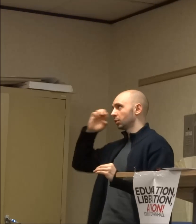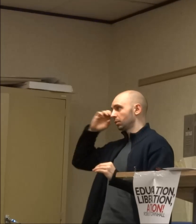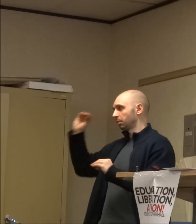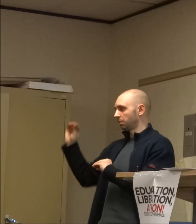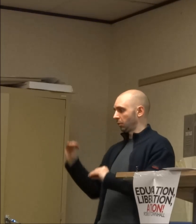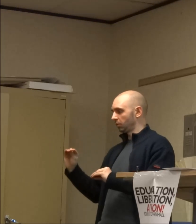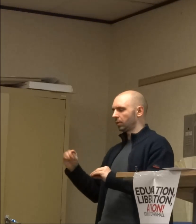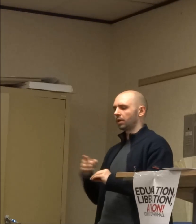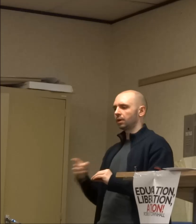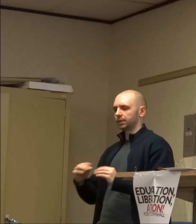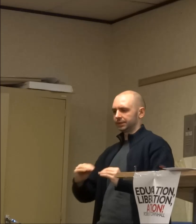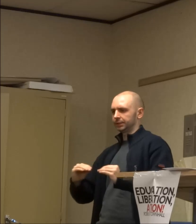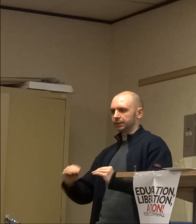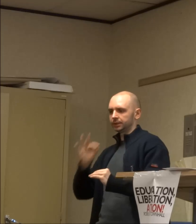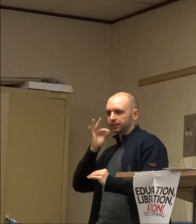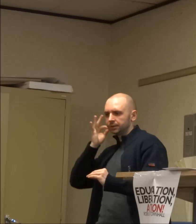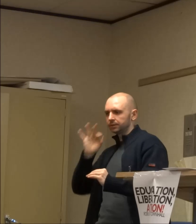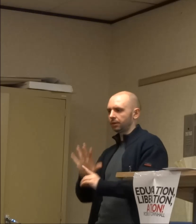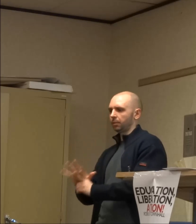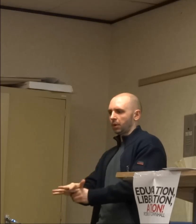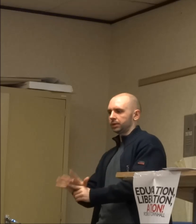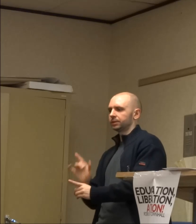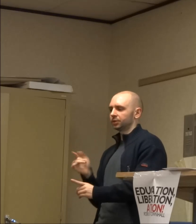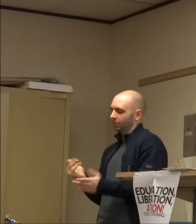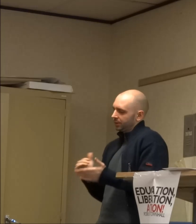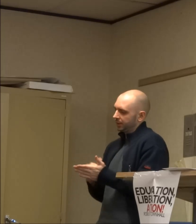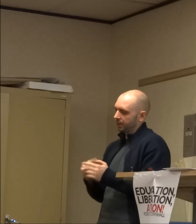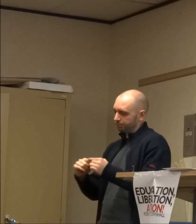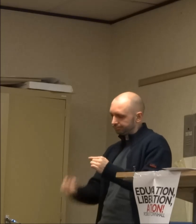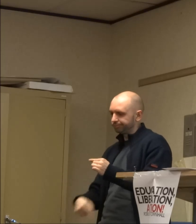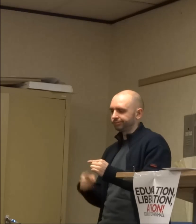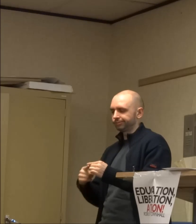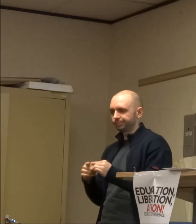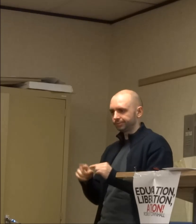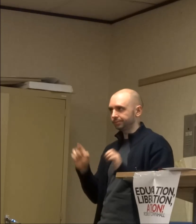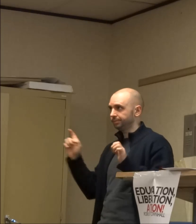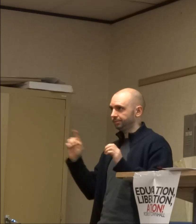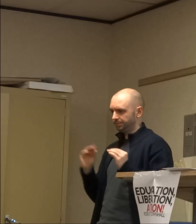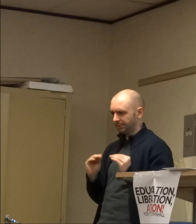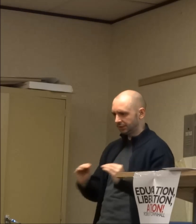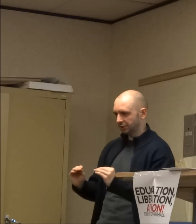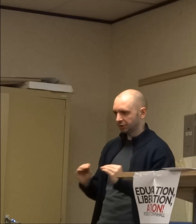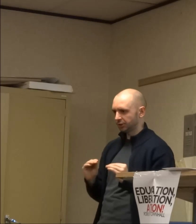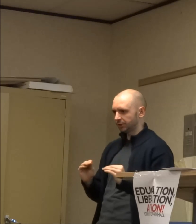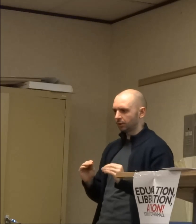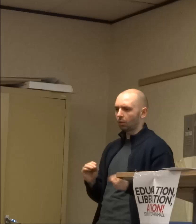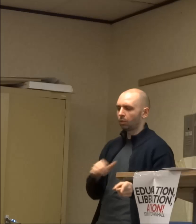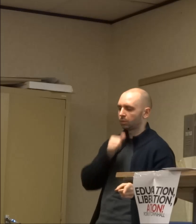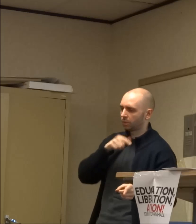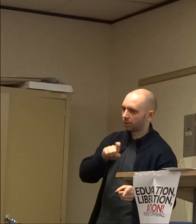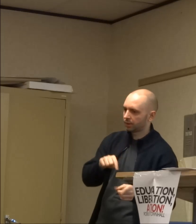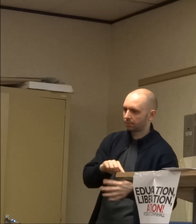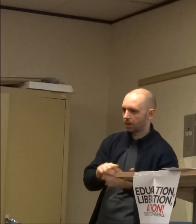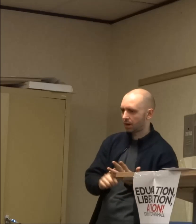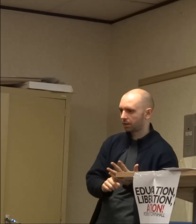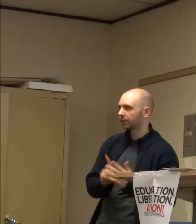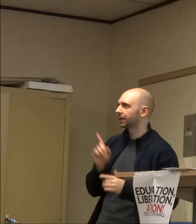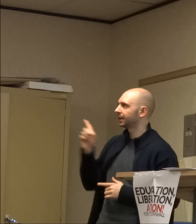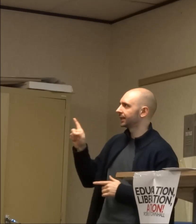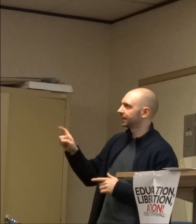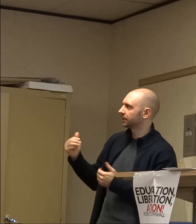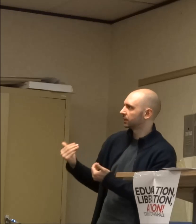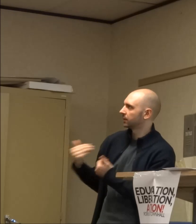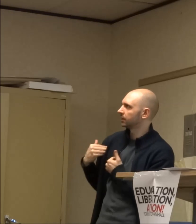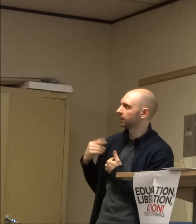historically oppressed groups. The university needs to be accountable for the intergenerational effects of poverty, racism, sexism, classism,